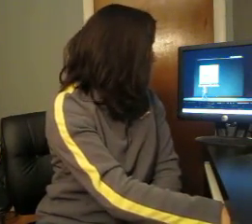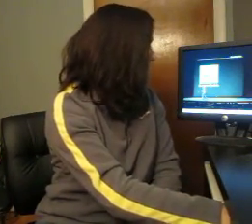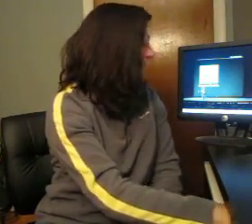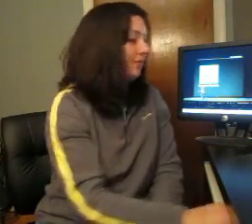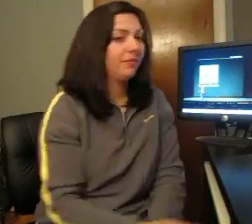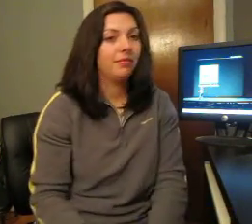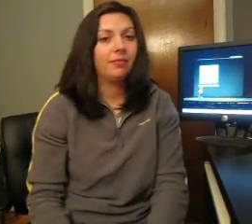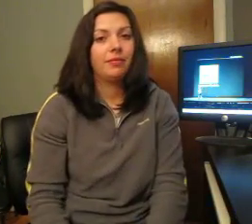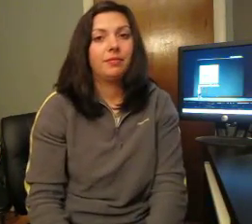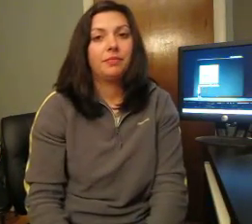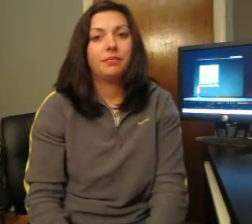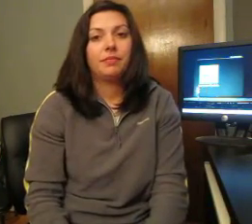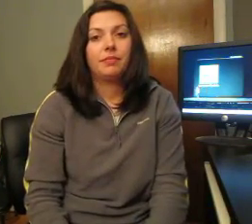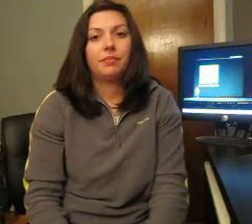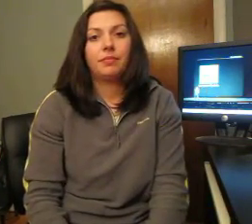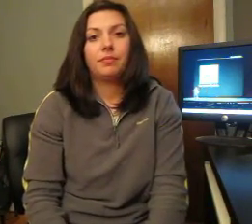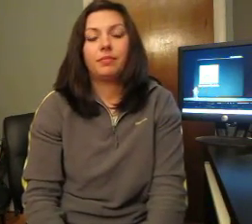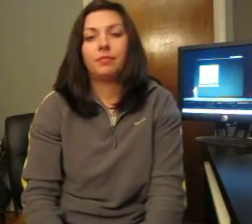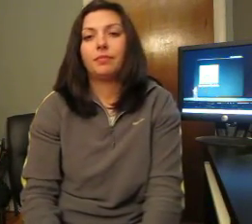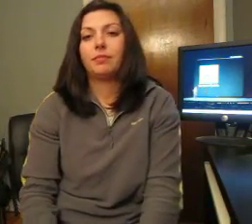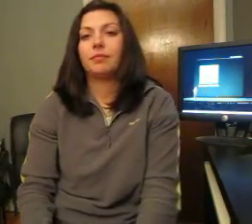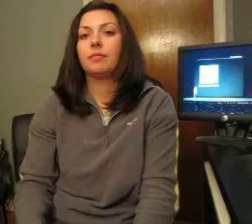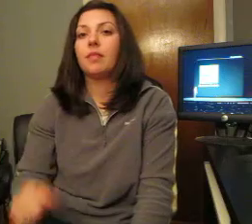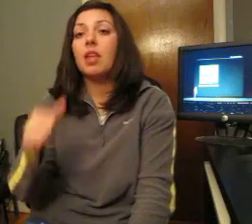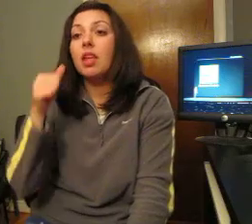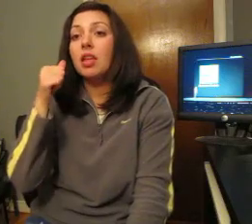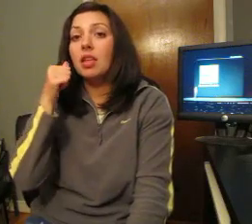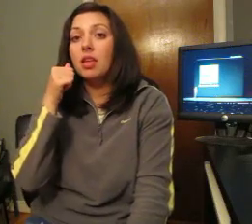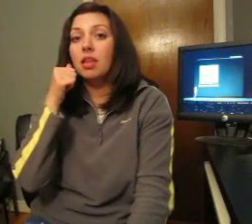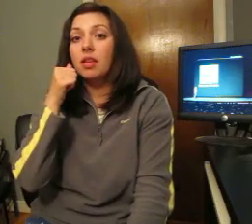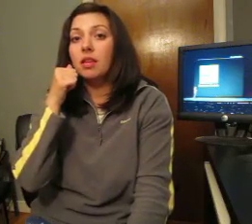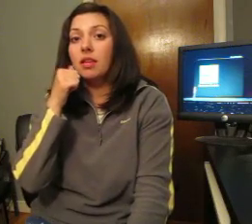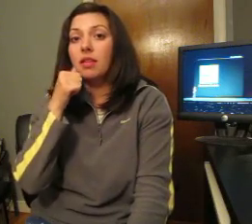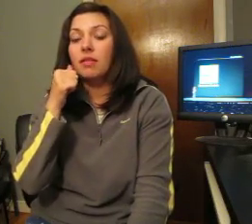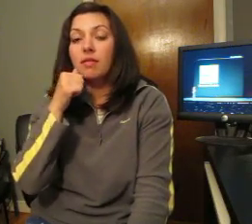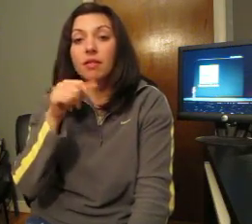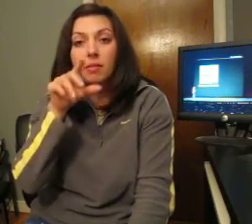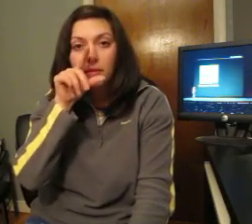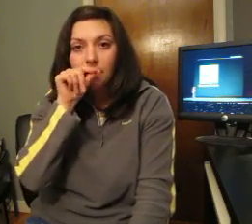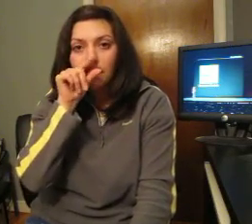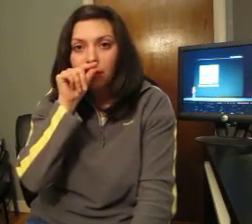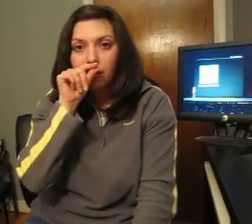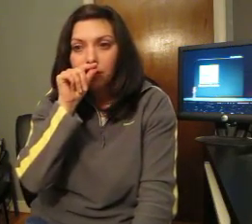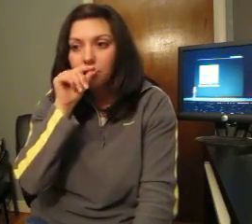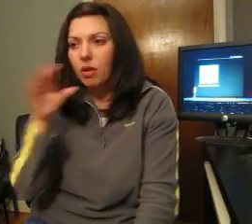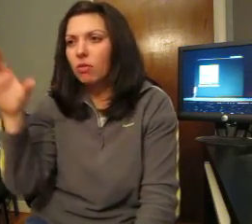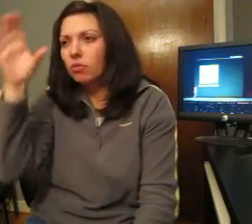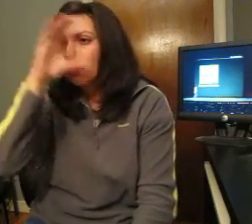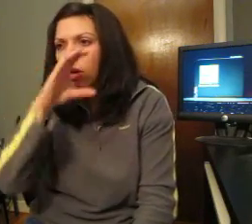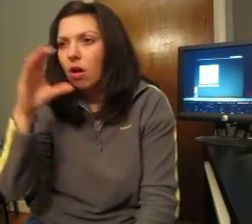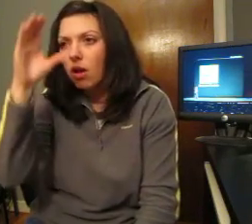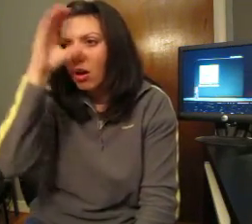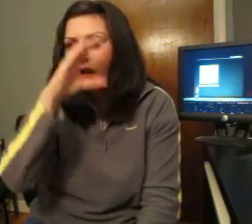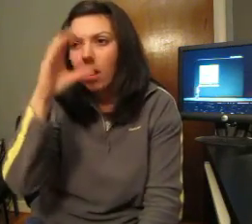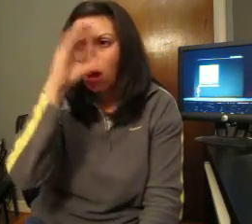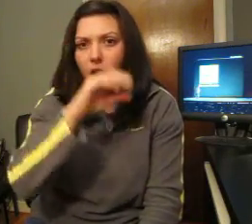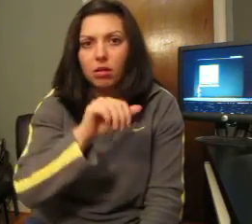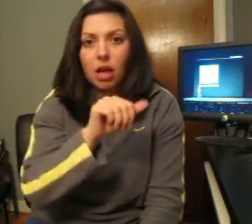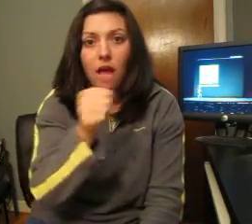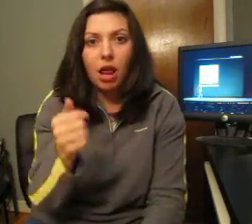individual here, this female, what she will do is find the nest of another kind of bird and lay her egg into the nest of this other